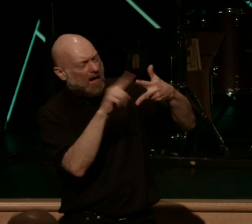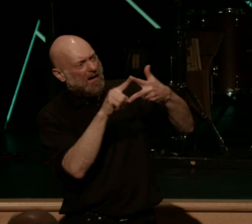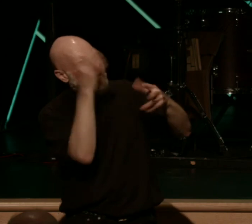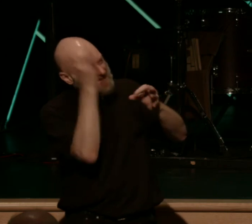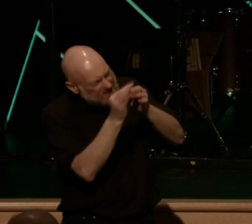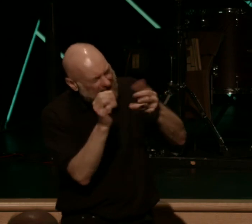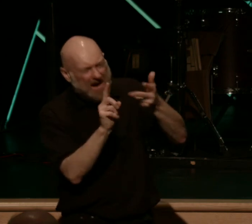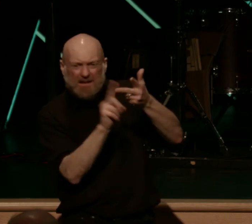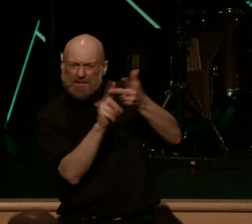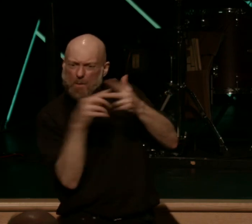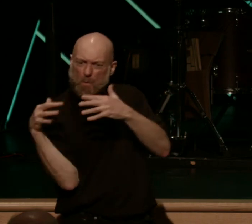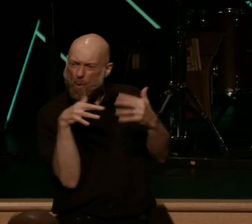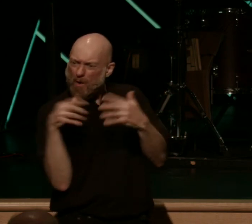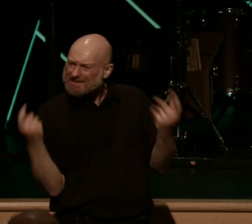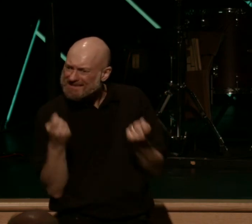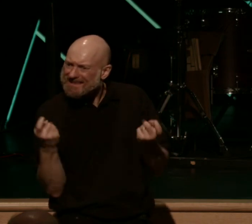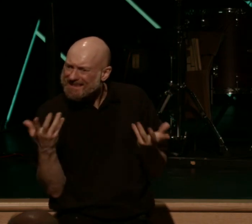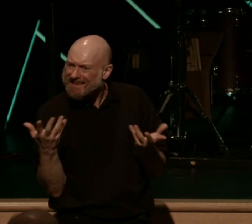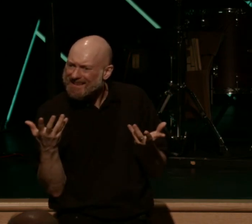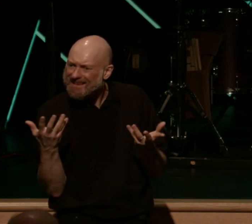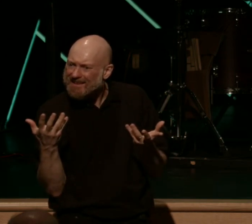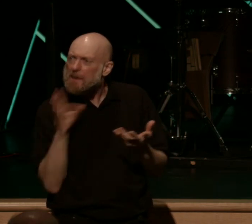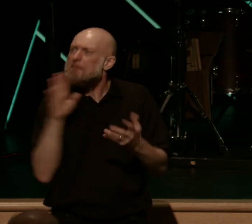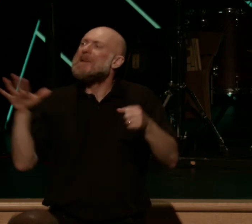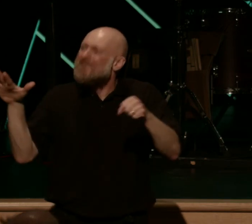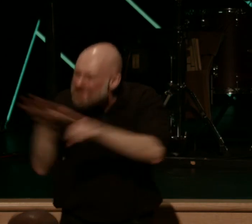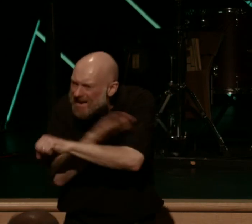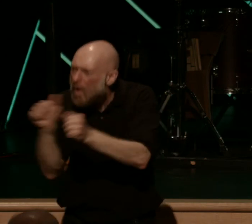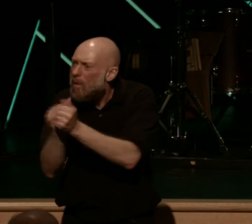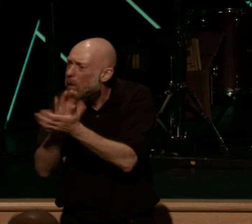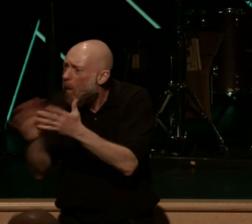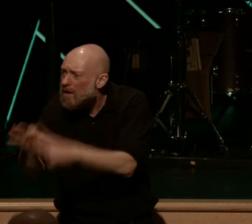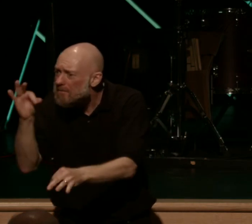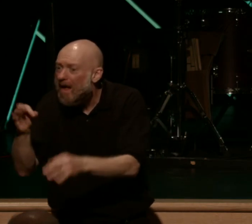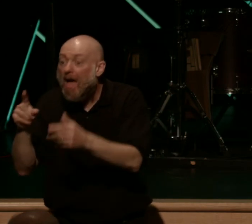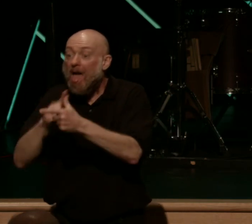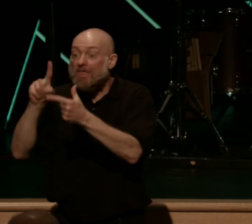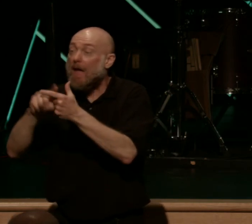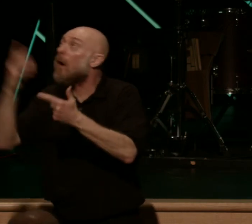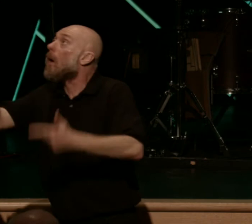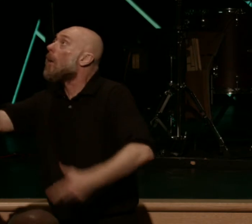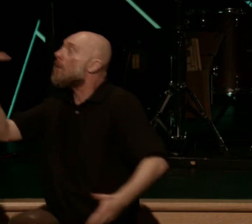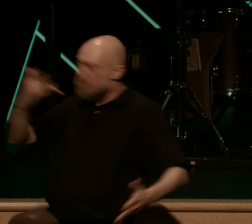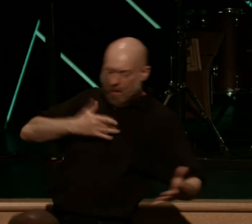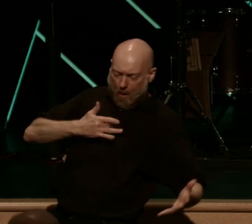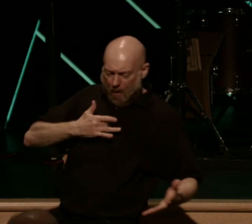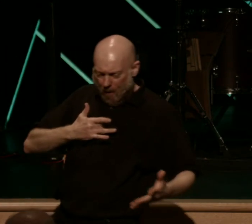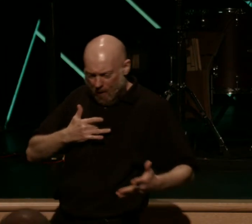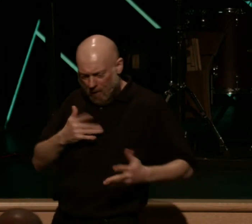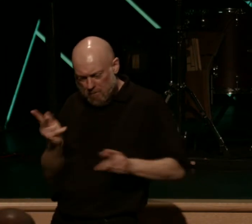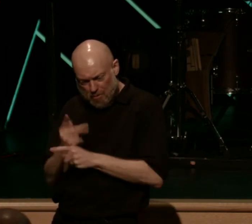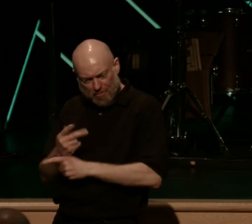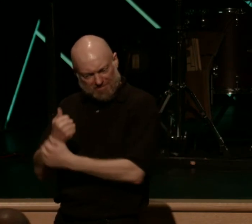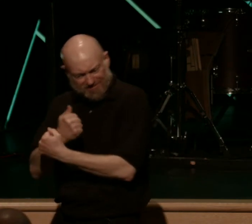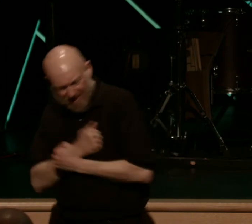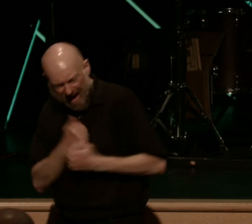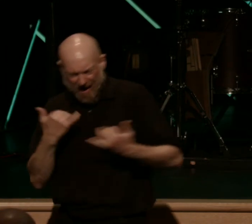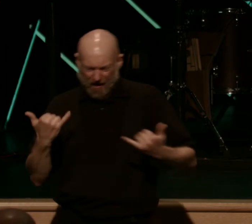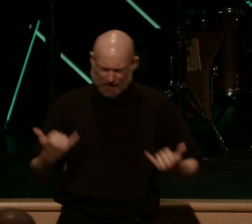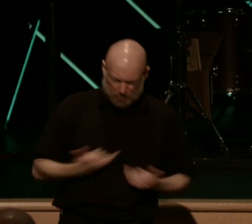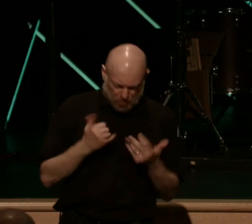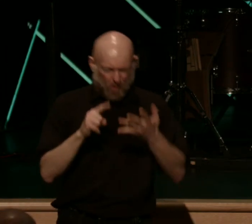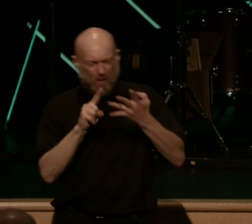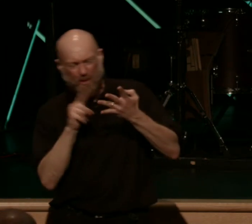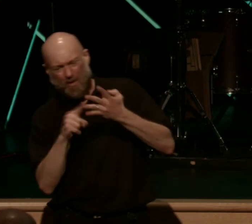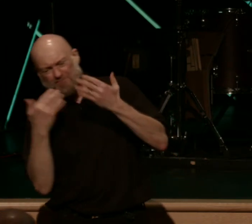faith, a lifestyle of war, being filled with the Holy Spirit. The Spirit then producing in them love and joy and